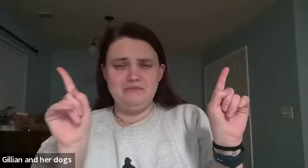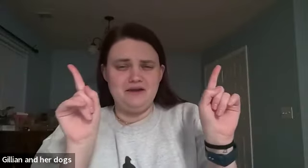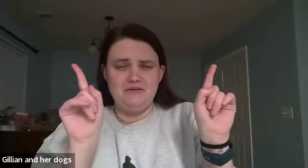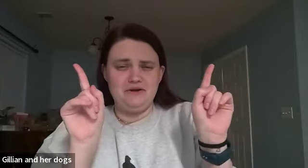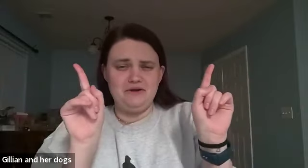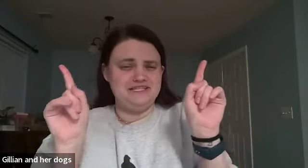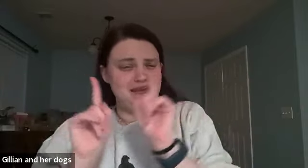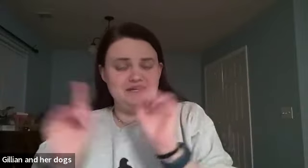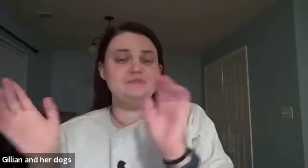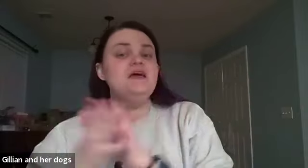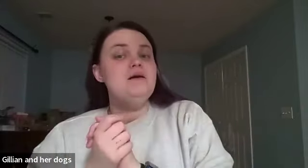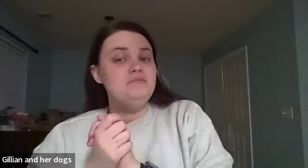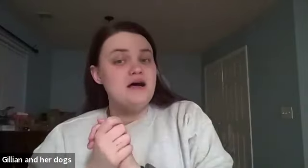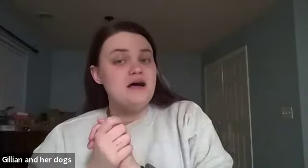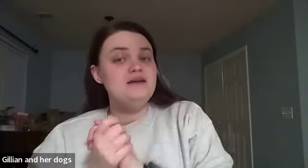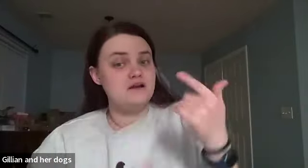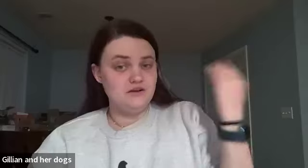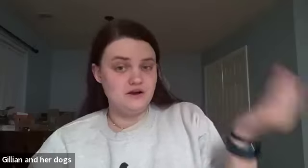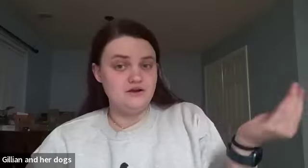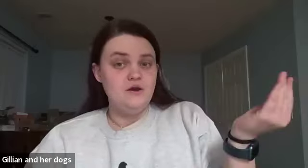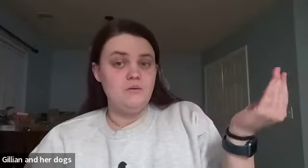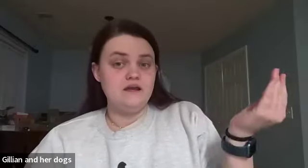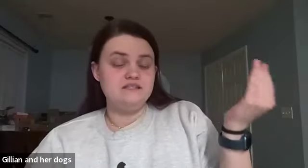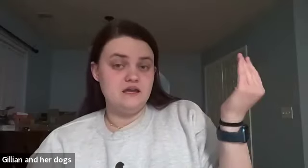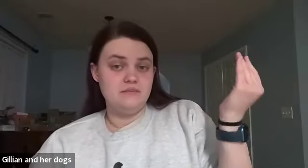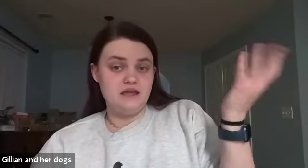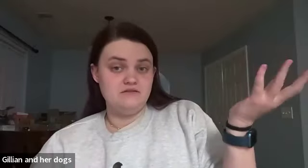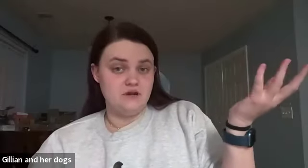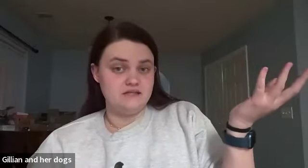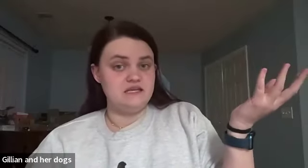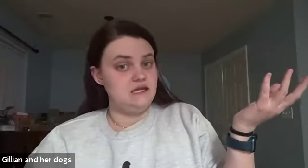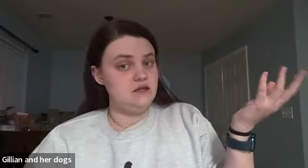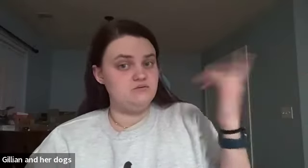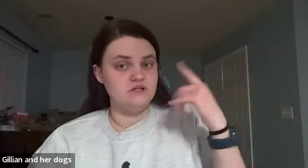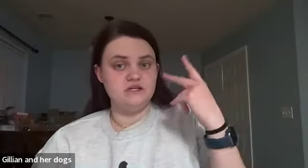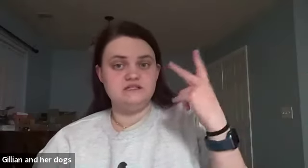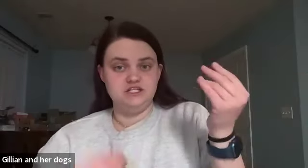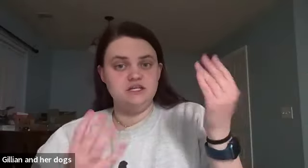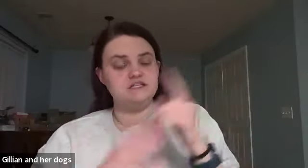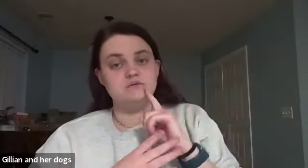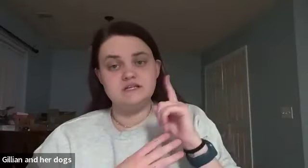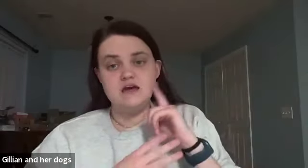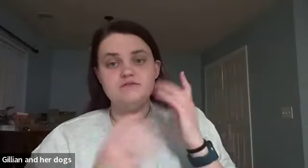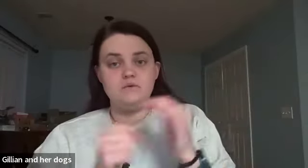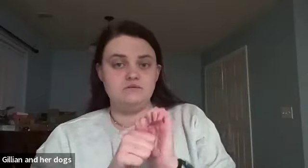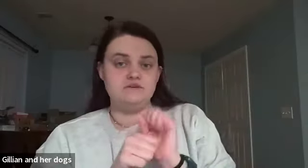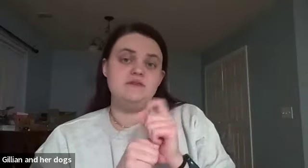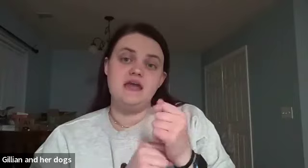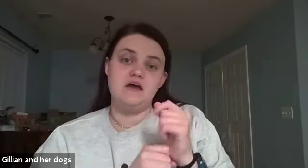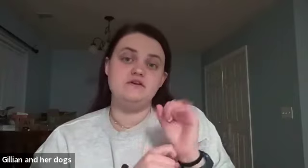my coworkers yelling at me here. But Laurent Clerc was in France, and he was teaching kids who were deaf and working with them, and they had